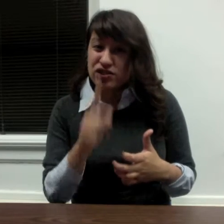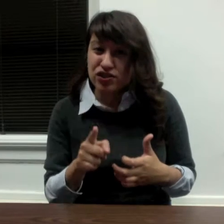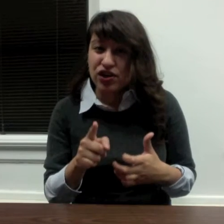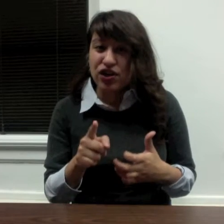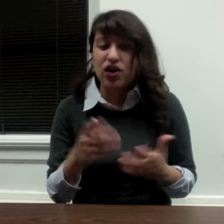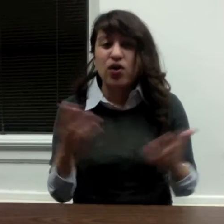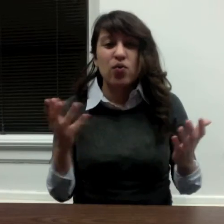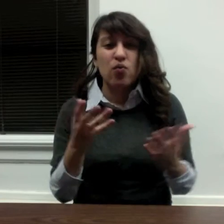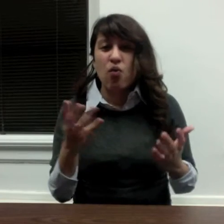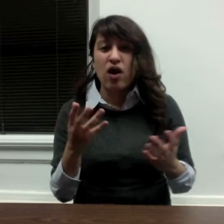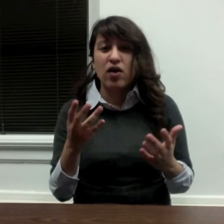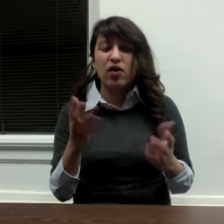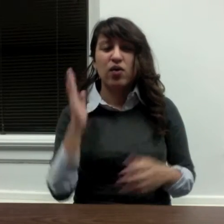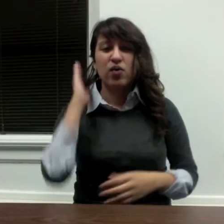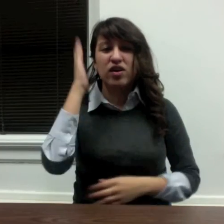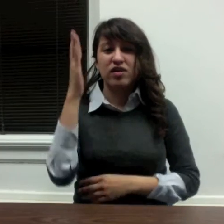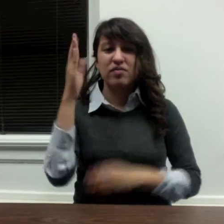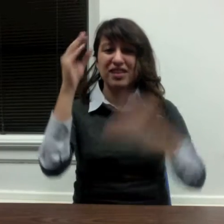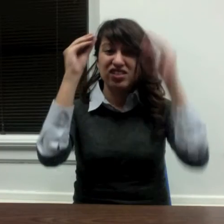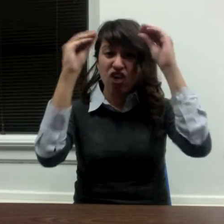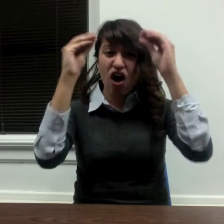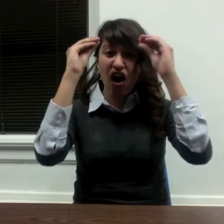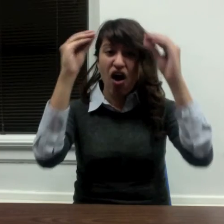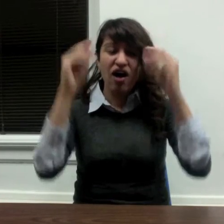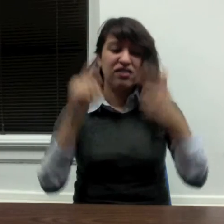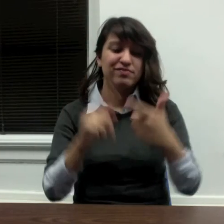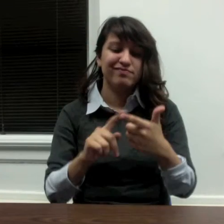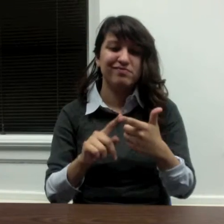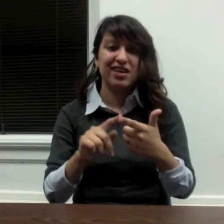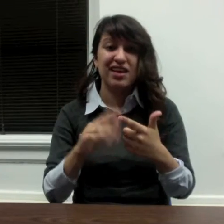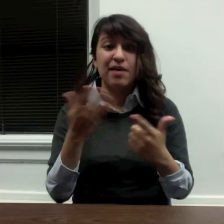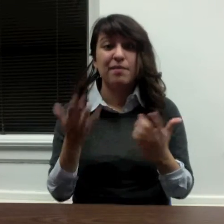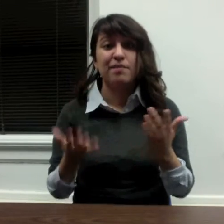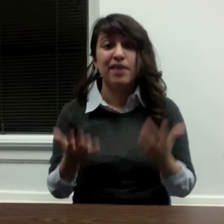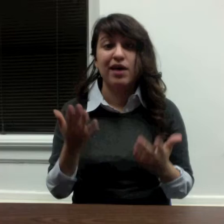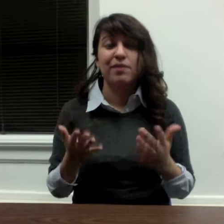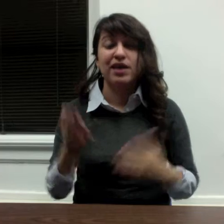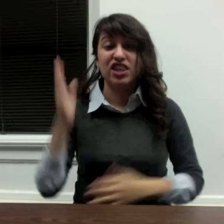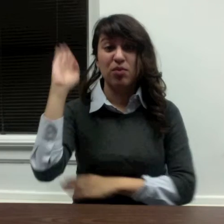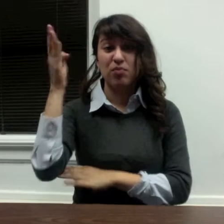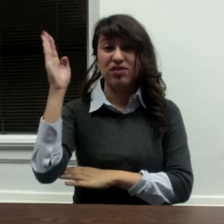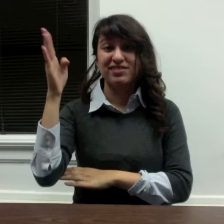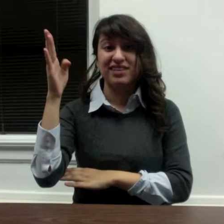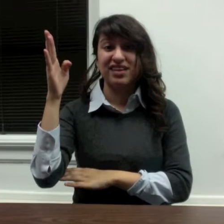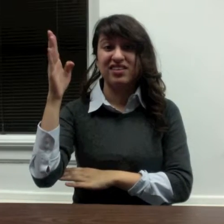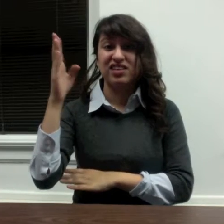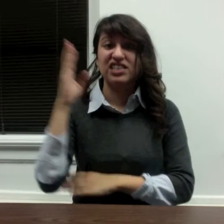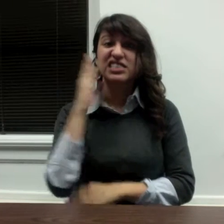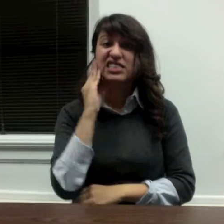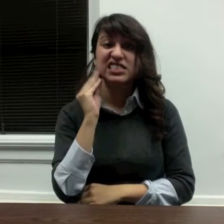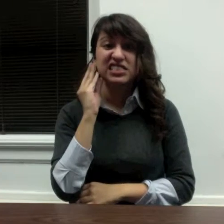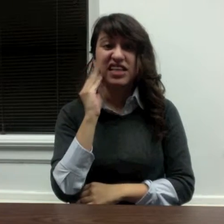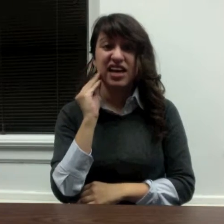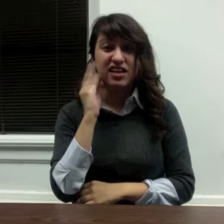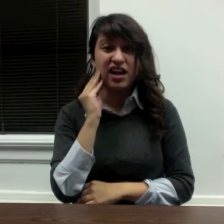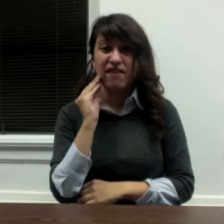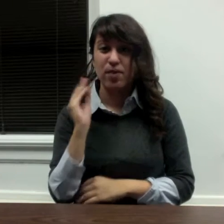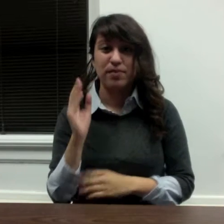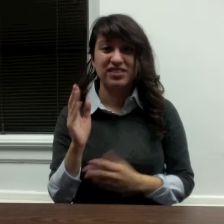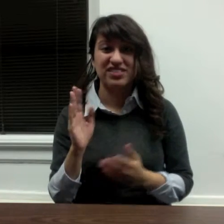Or maybe the presenter had never presented before, and we're trying to find presenters who will draw in